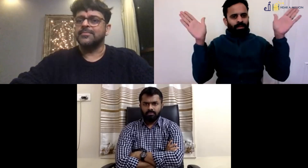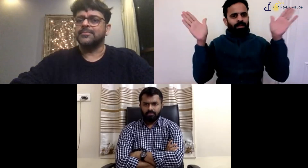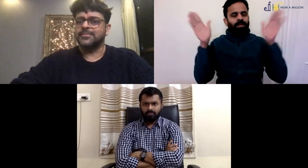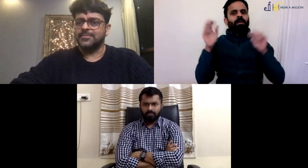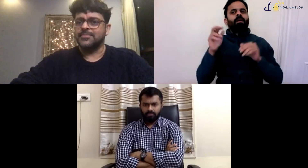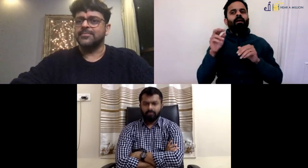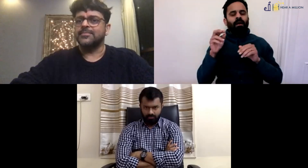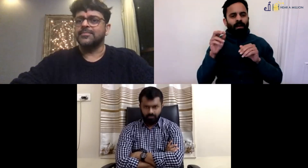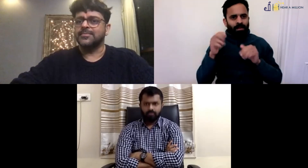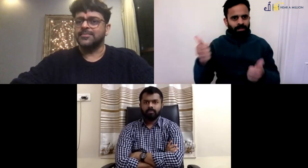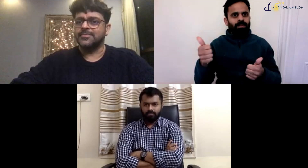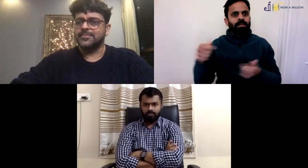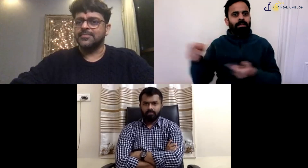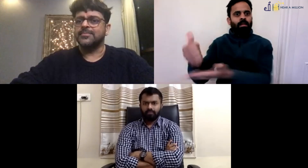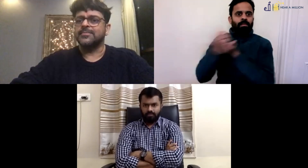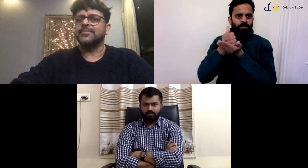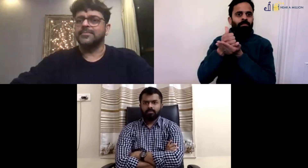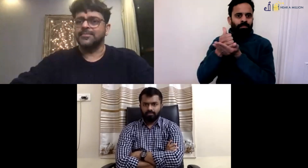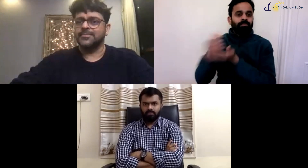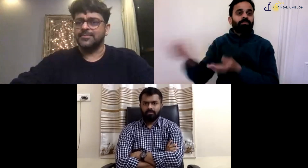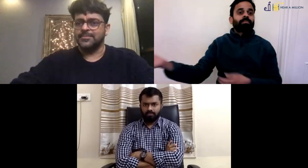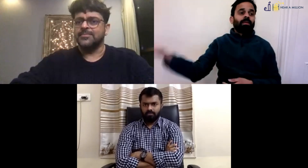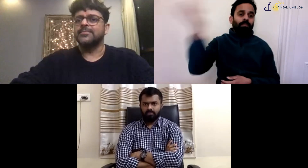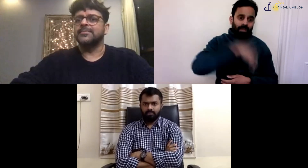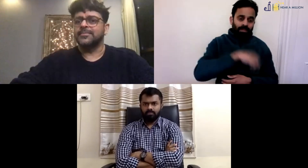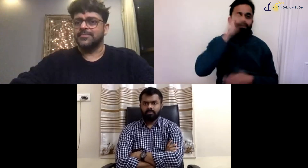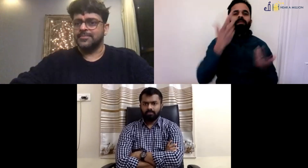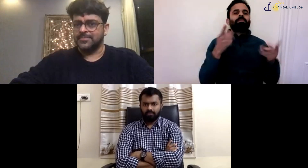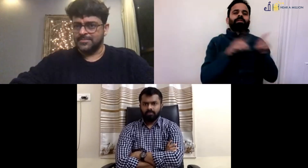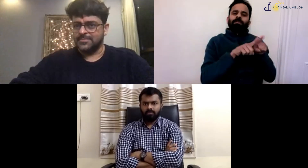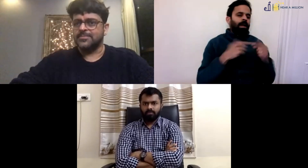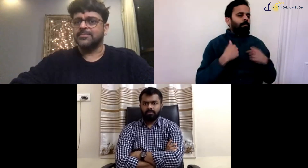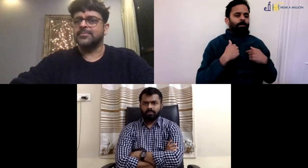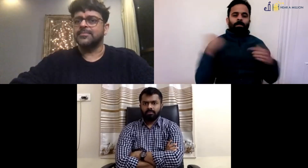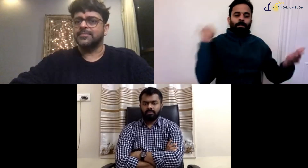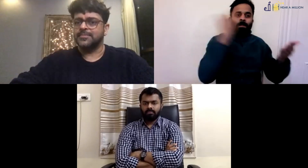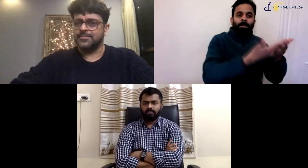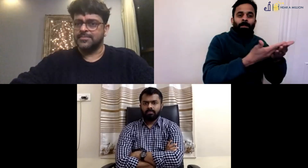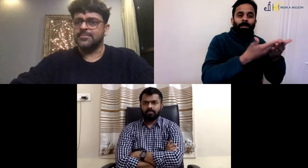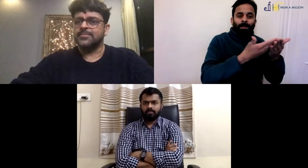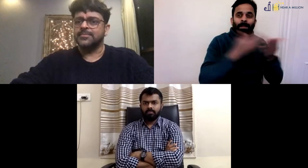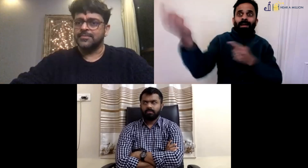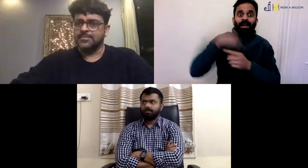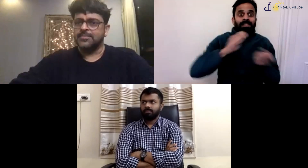of their own, and just broadened my horizon. And that helped me coming back.